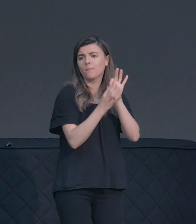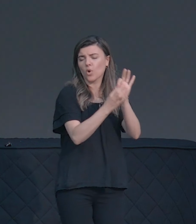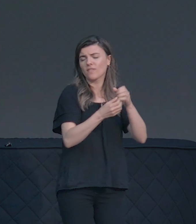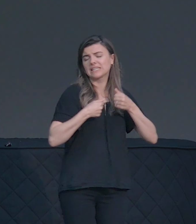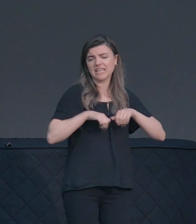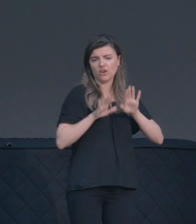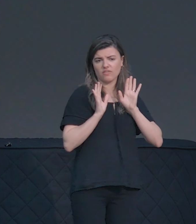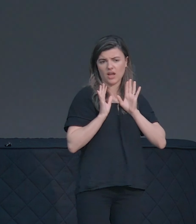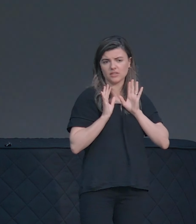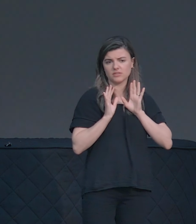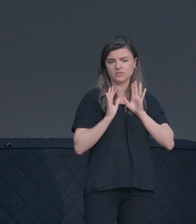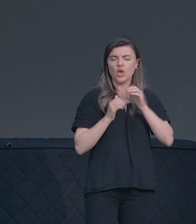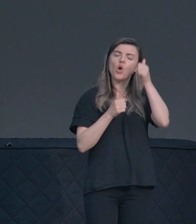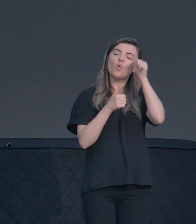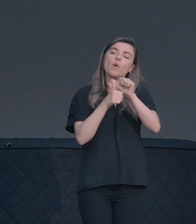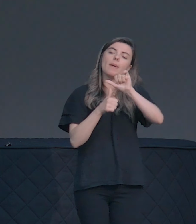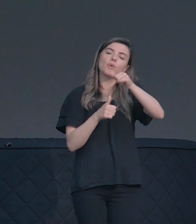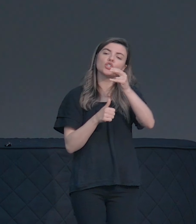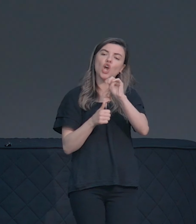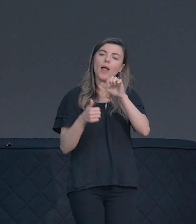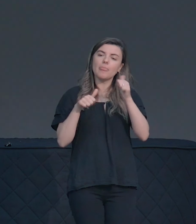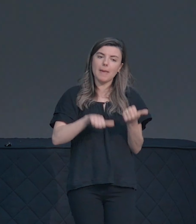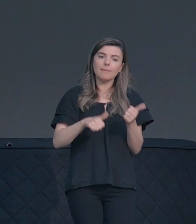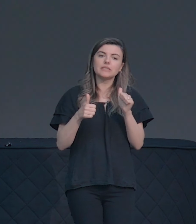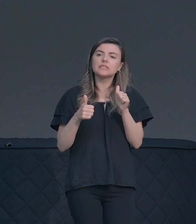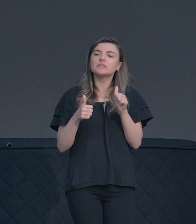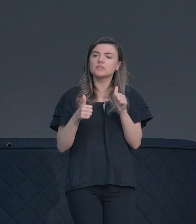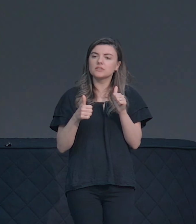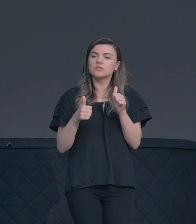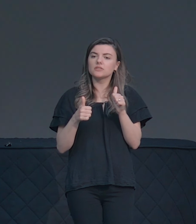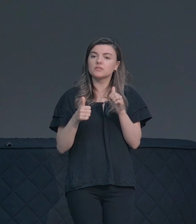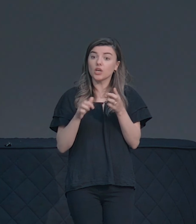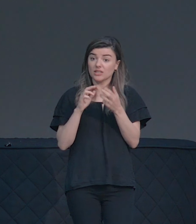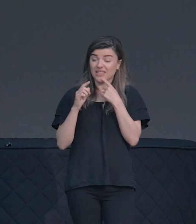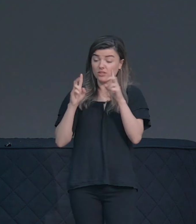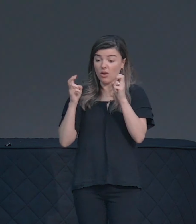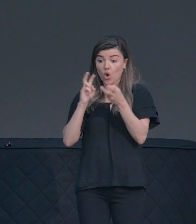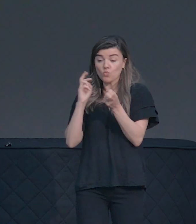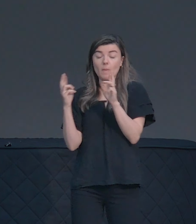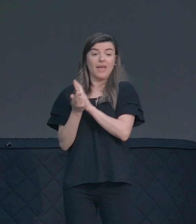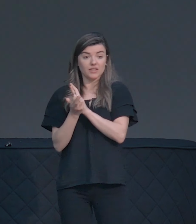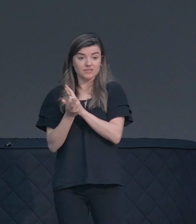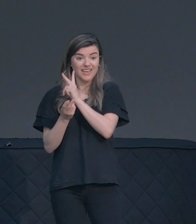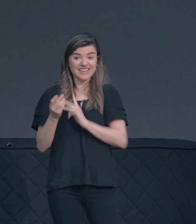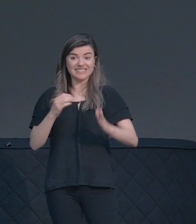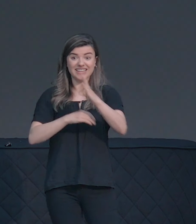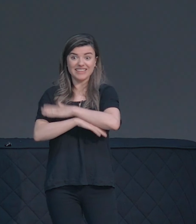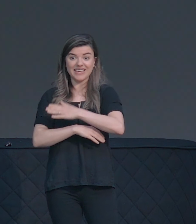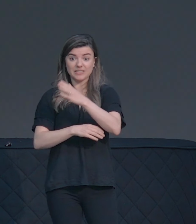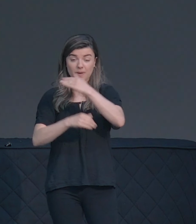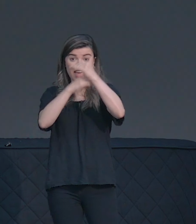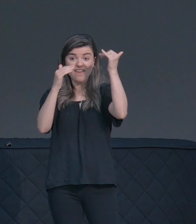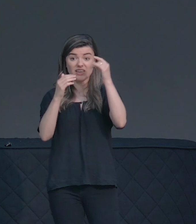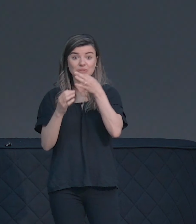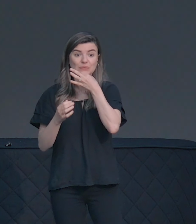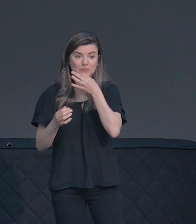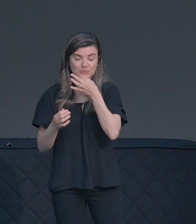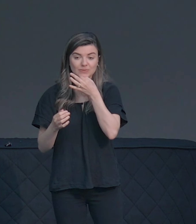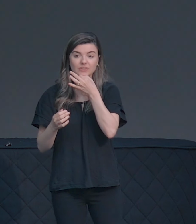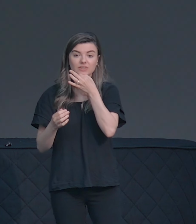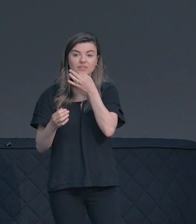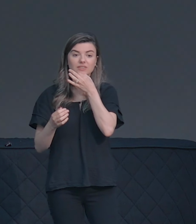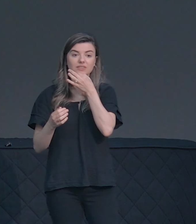John the Baptist's message back in chapter 3 was, "Repent, for the kingdom of heaven is at hand." And Jesus' message in just a few short